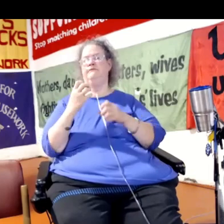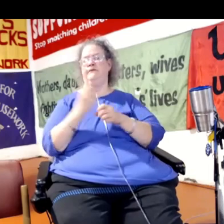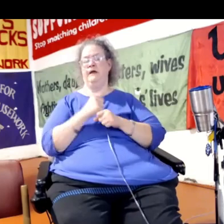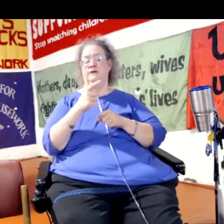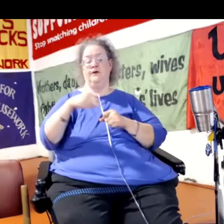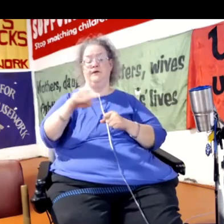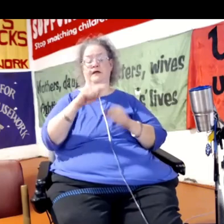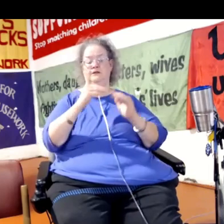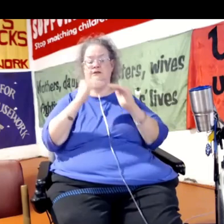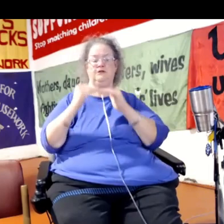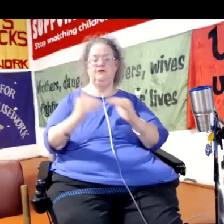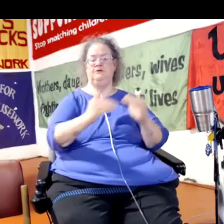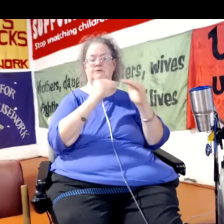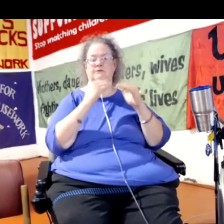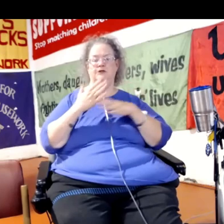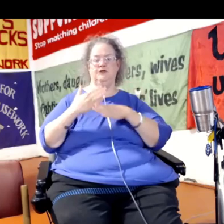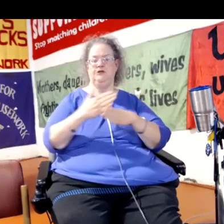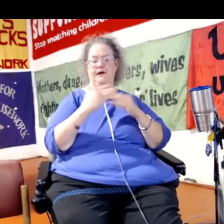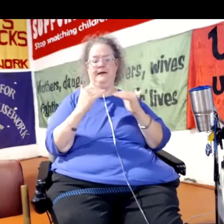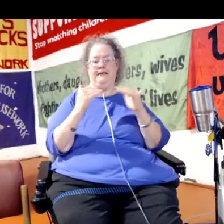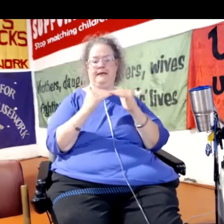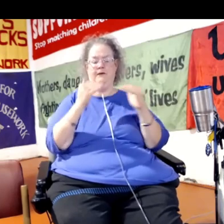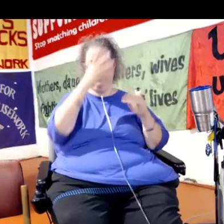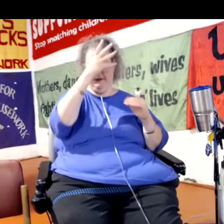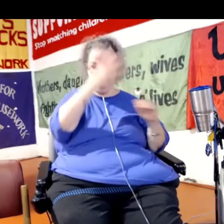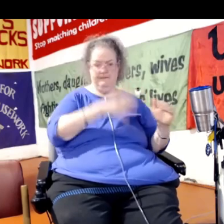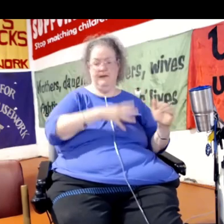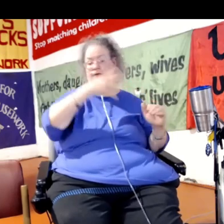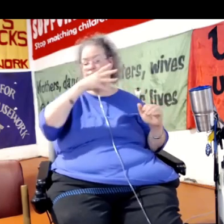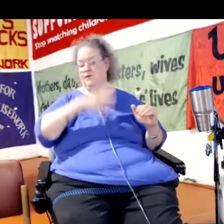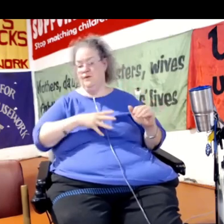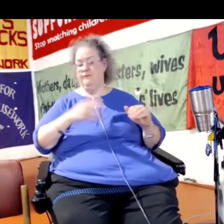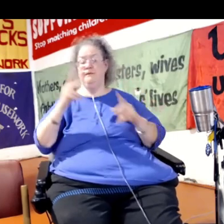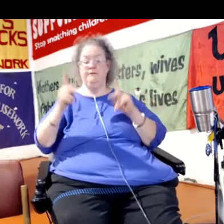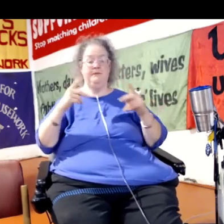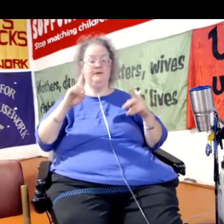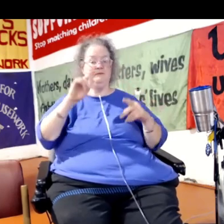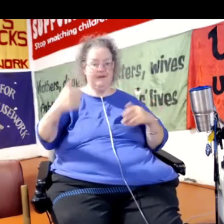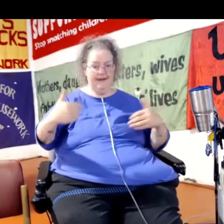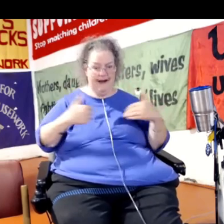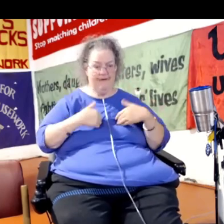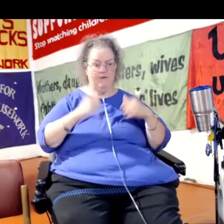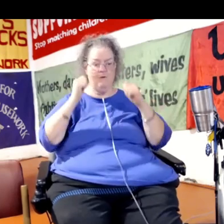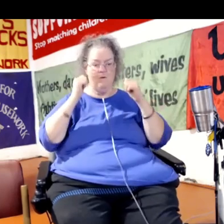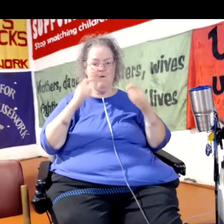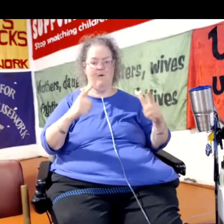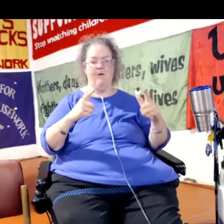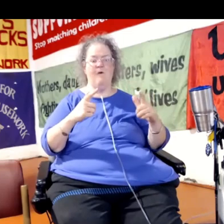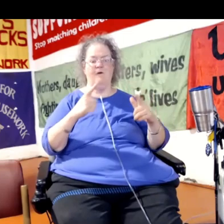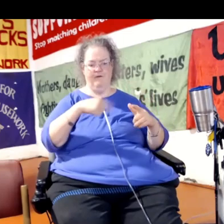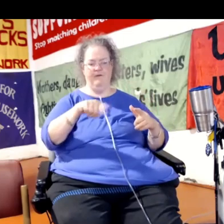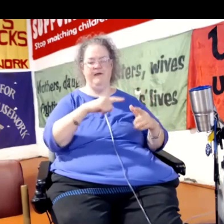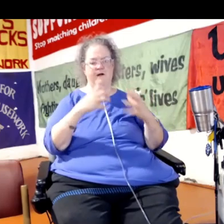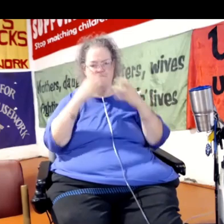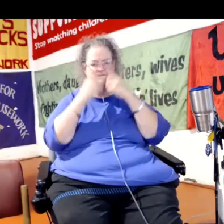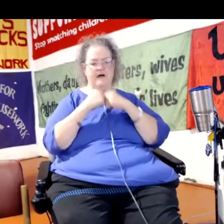among all members of the village, women, men, people with disabilities, or everybody was valued. And the